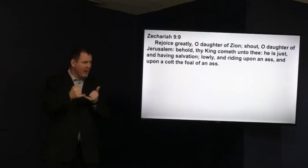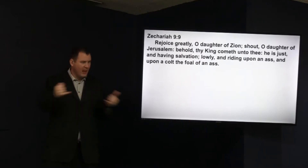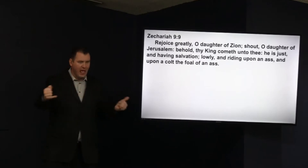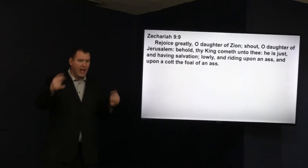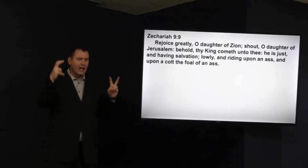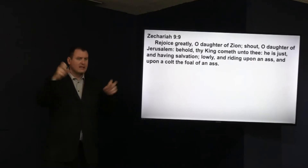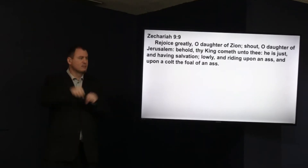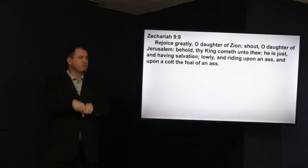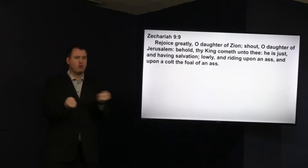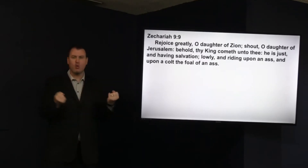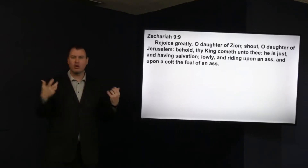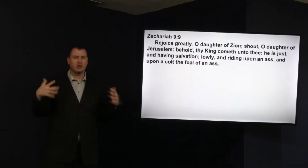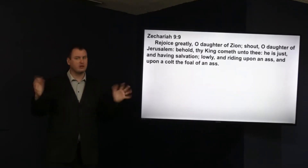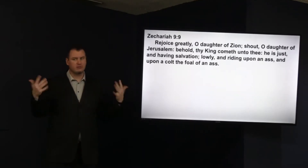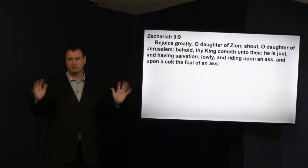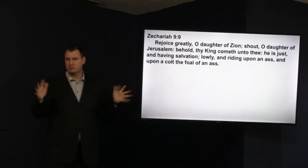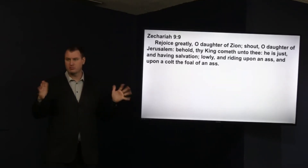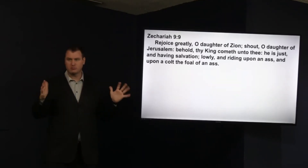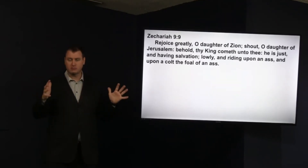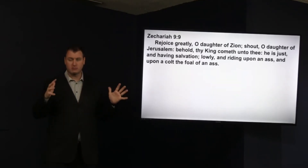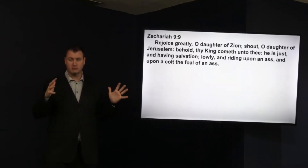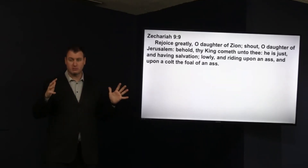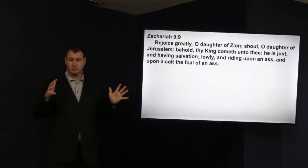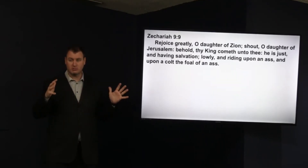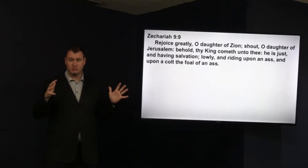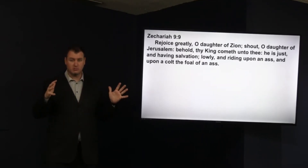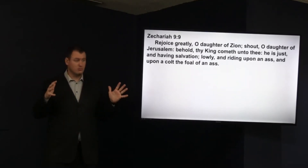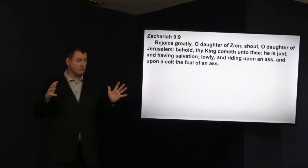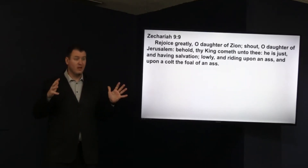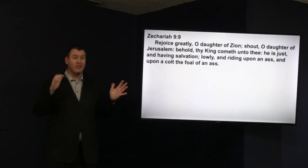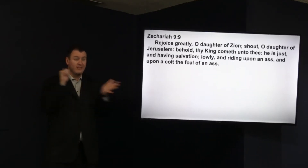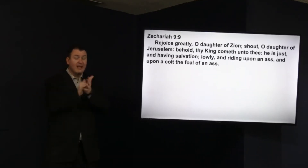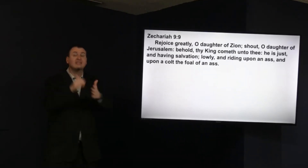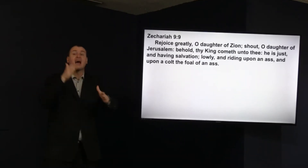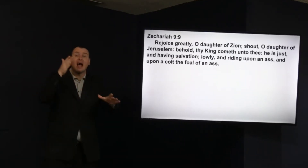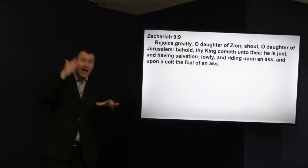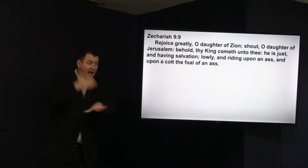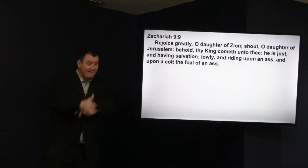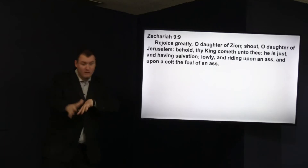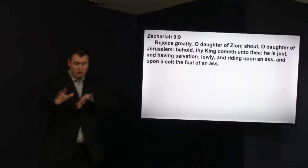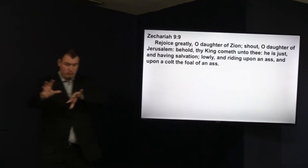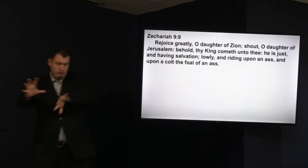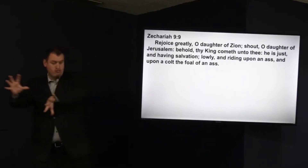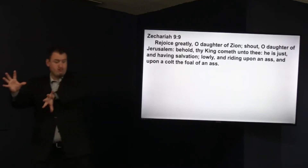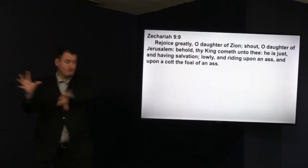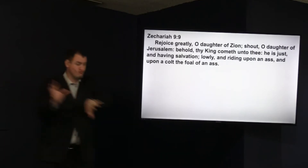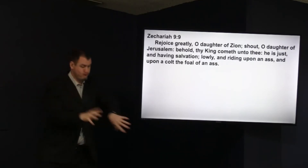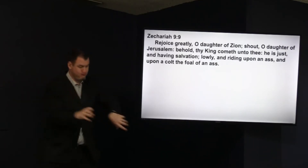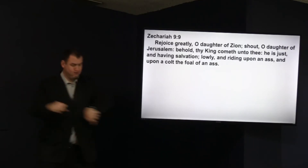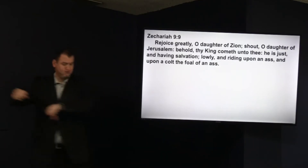because that line has been broken. That line is broken. That was